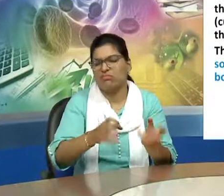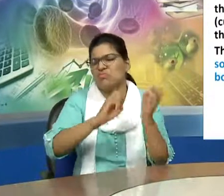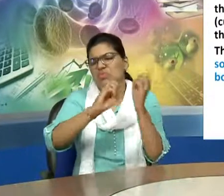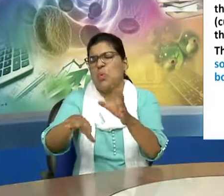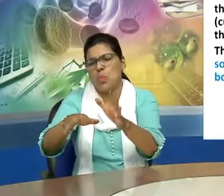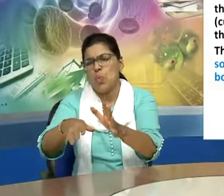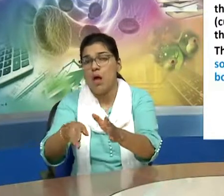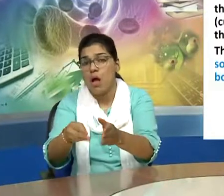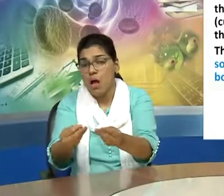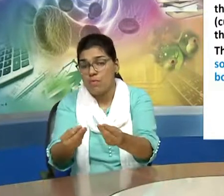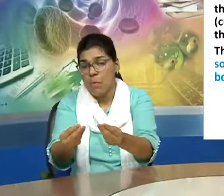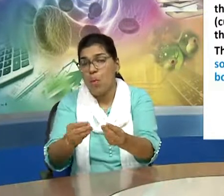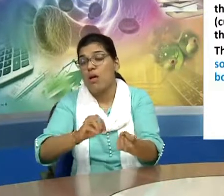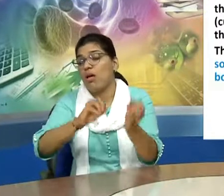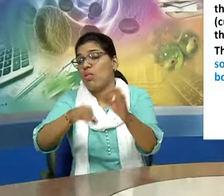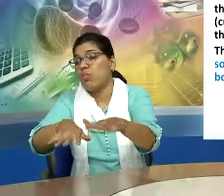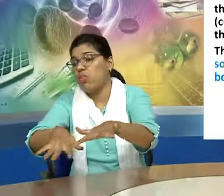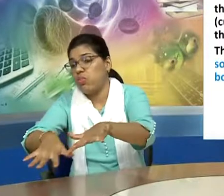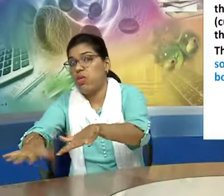also contaminates the water bodies.